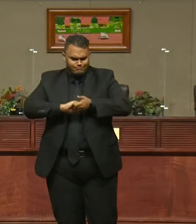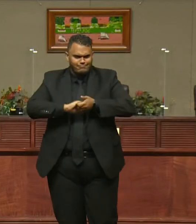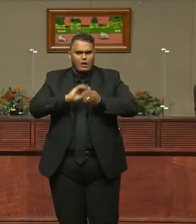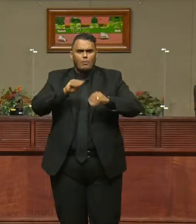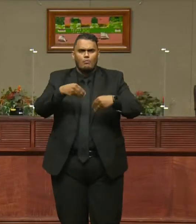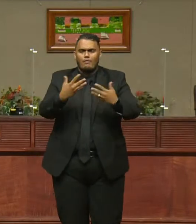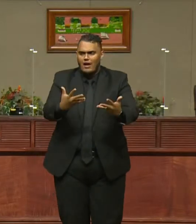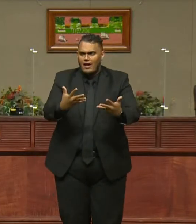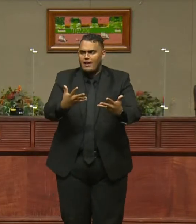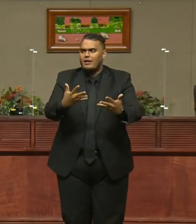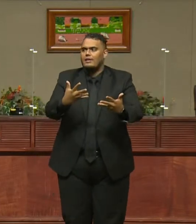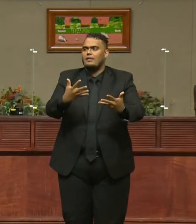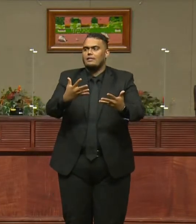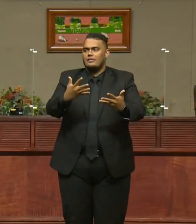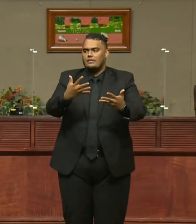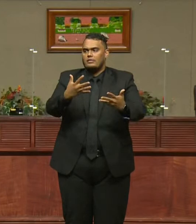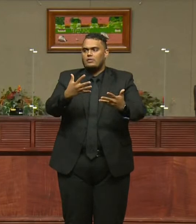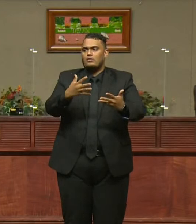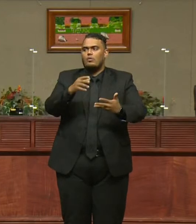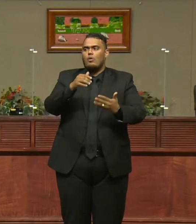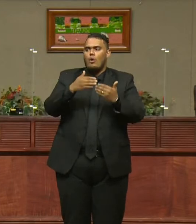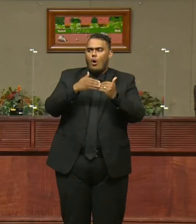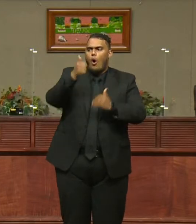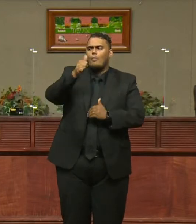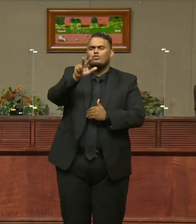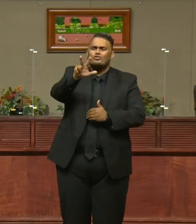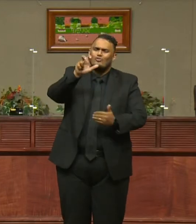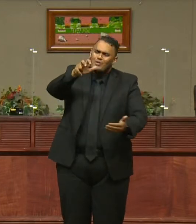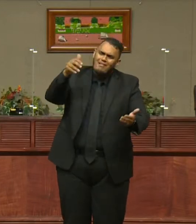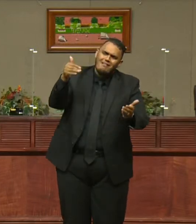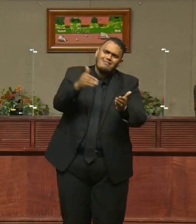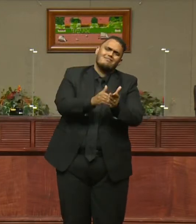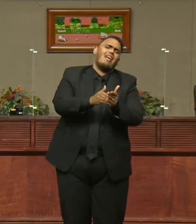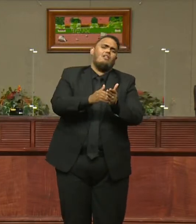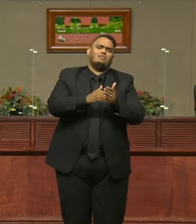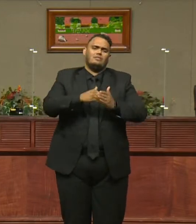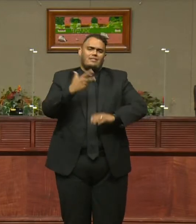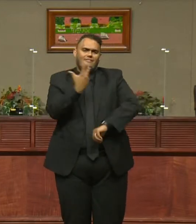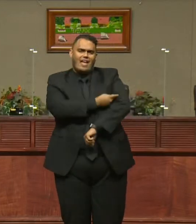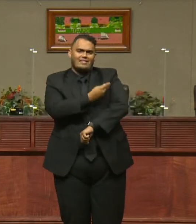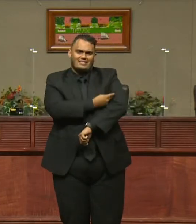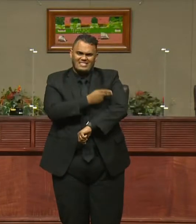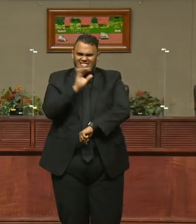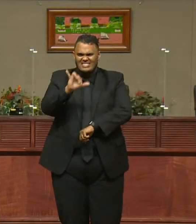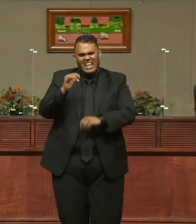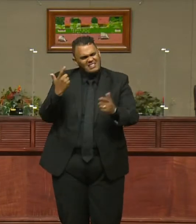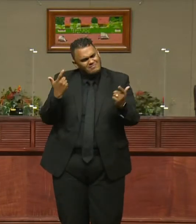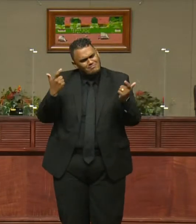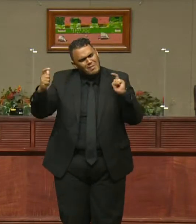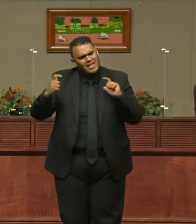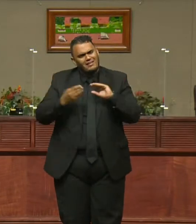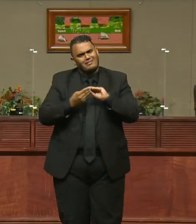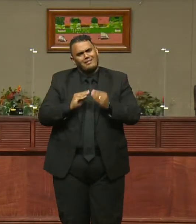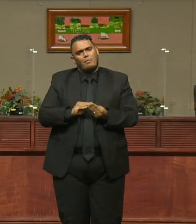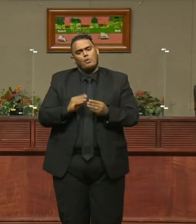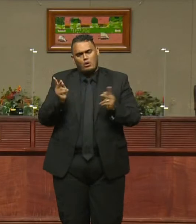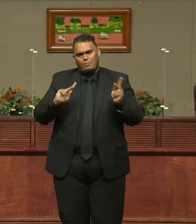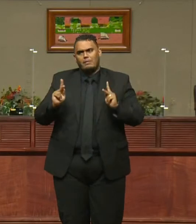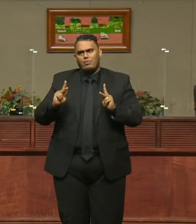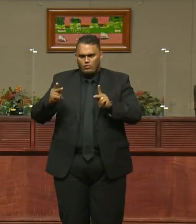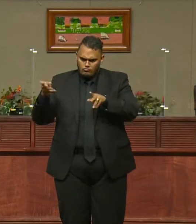280,541 vaccines, and that's a significant number. As the